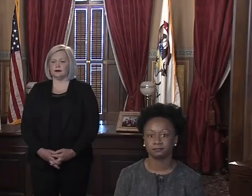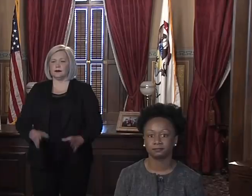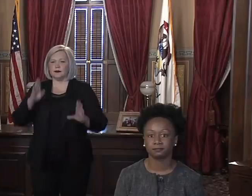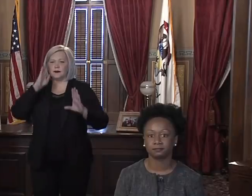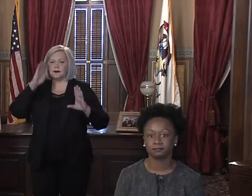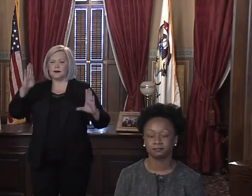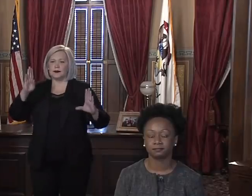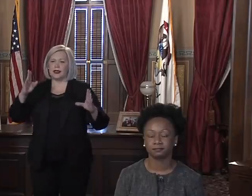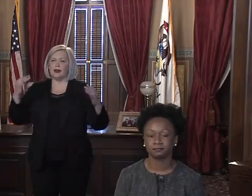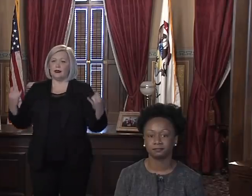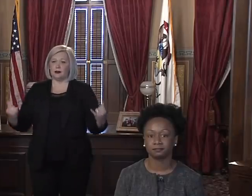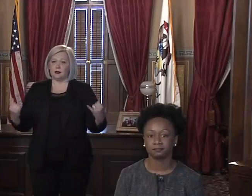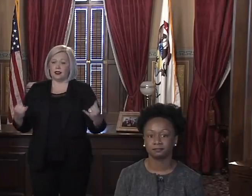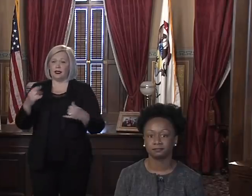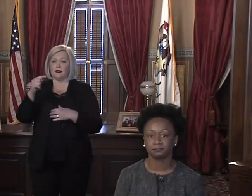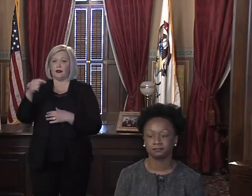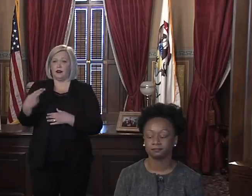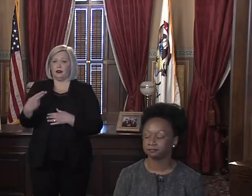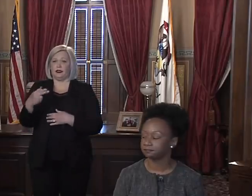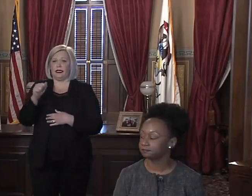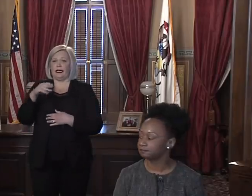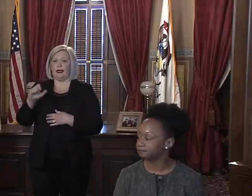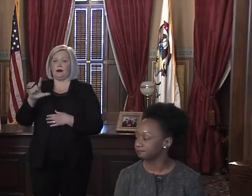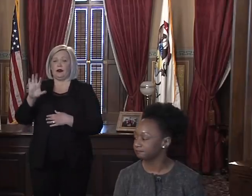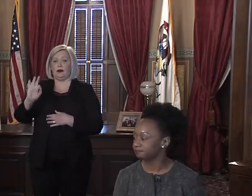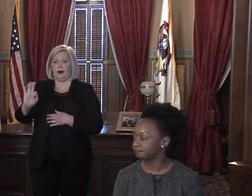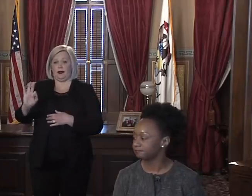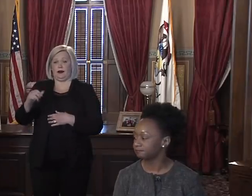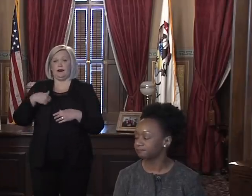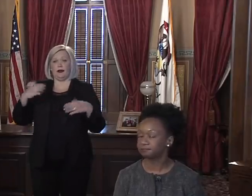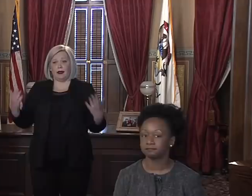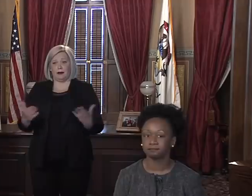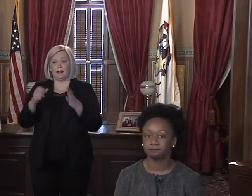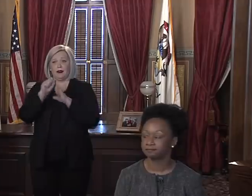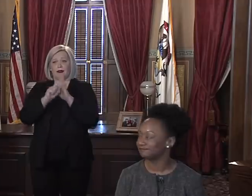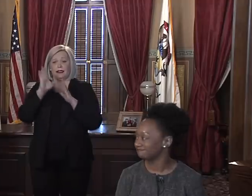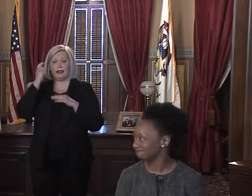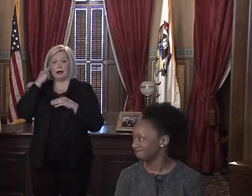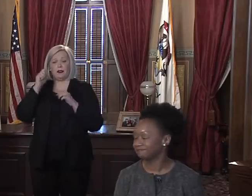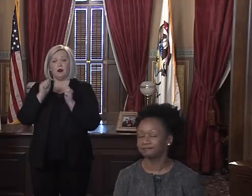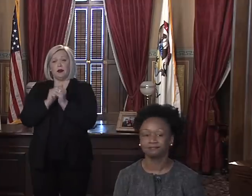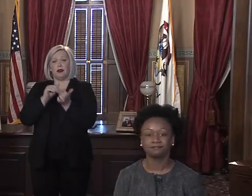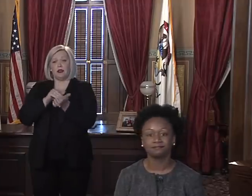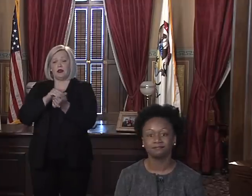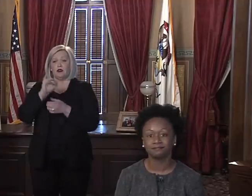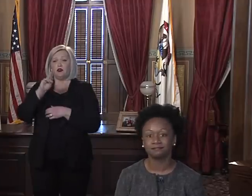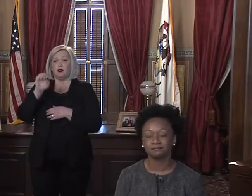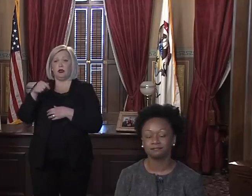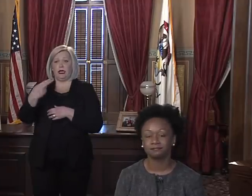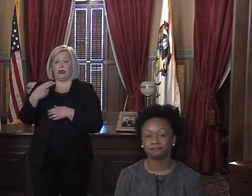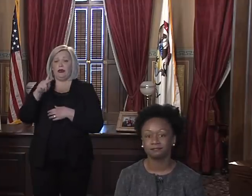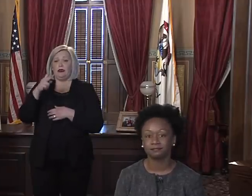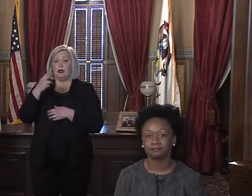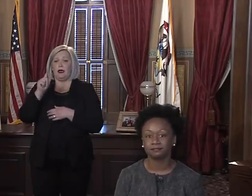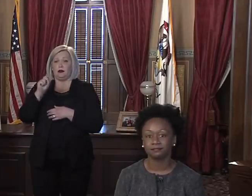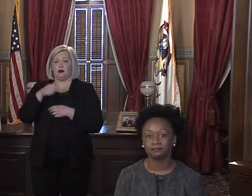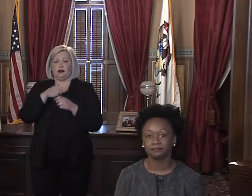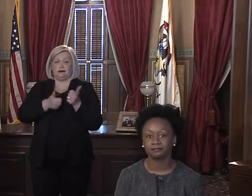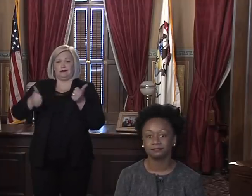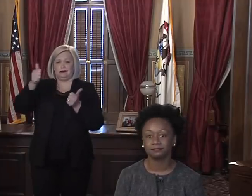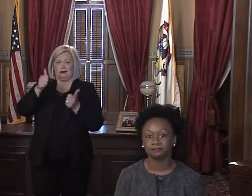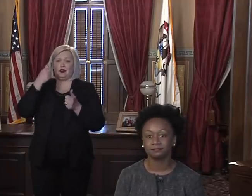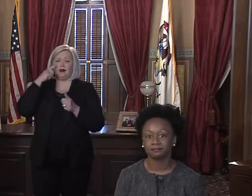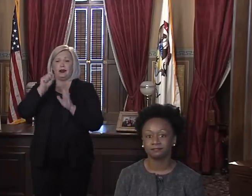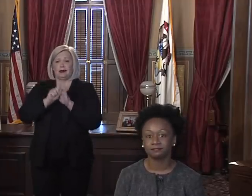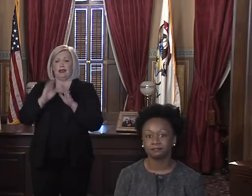Hi, it is Thursday, April 9th. I am here at the state capitol with Dr. Janae Caldoun, our chief medical executive here for the state of